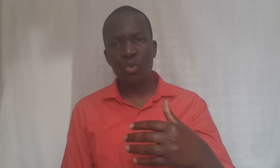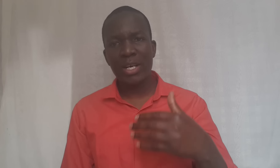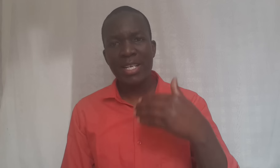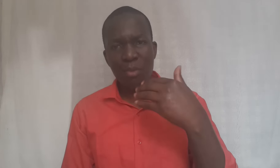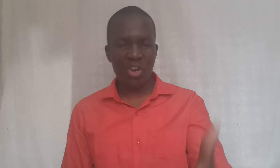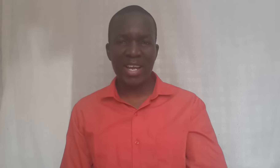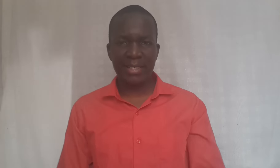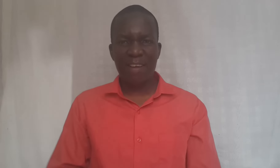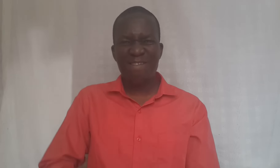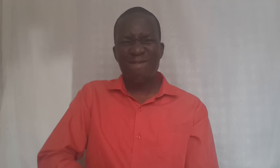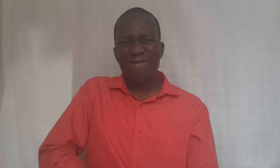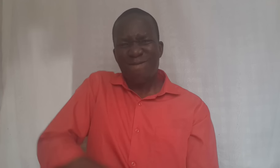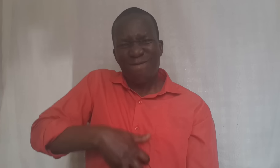to demoralize.